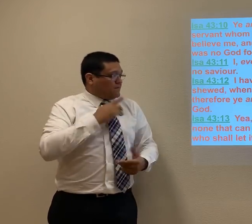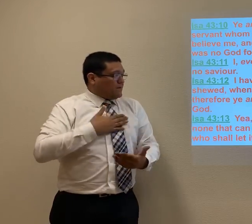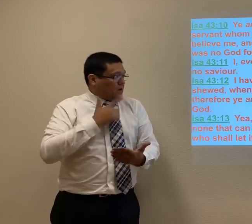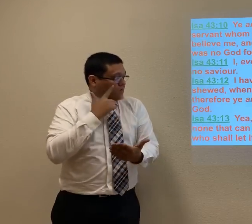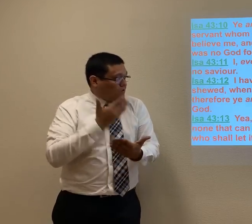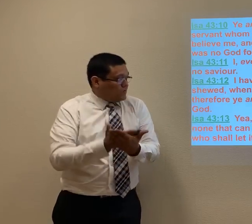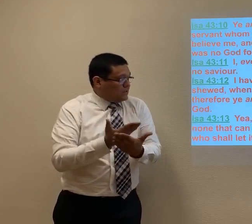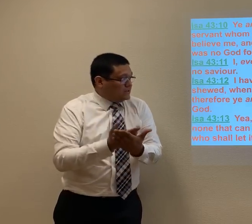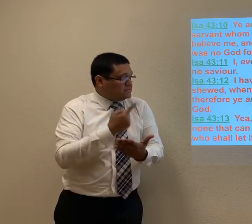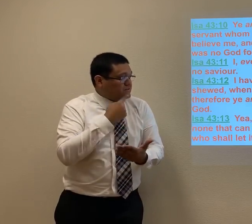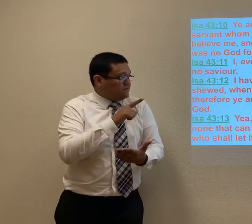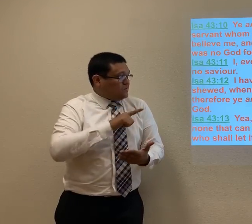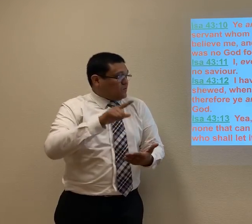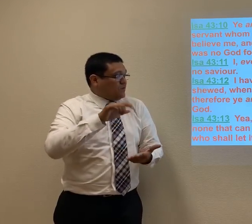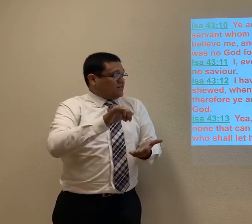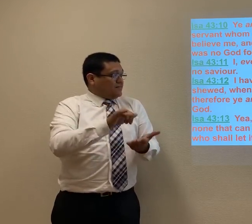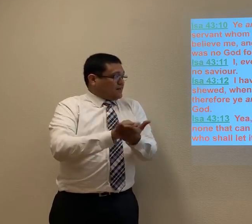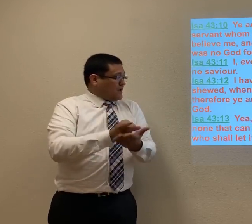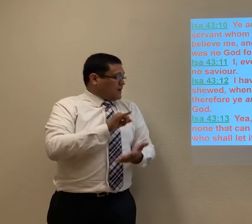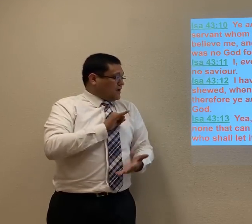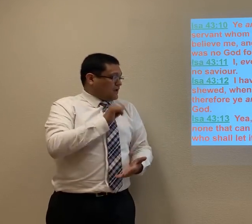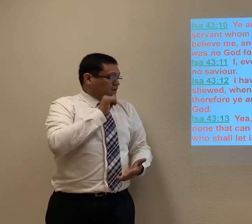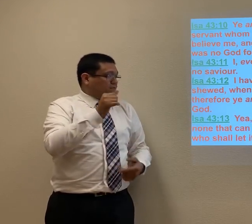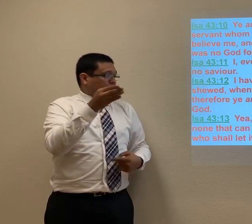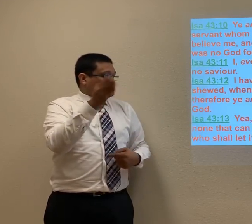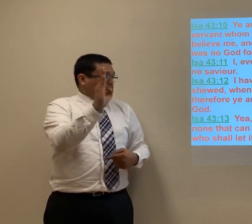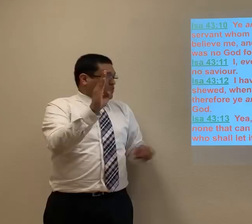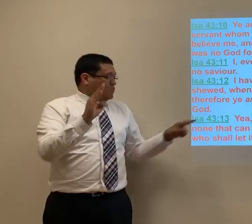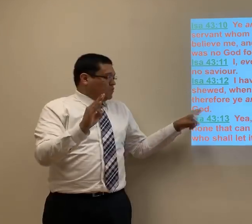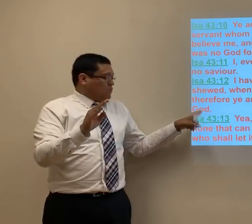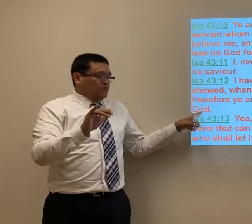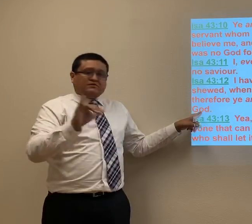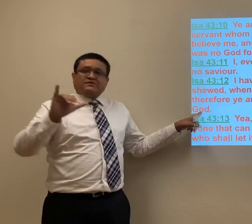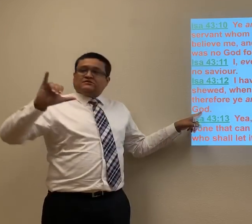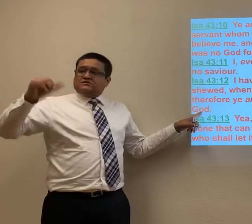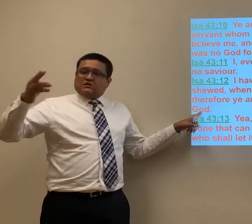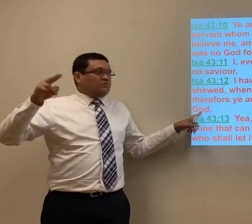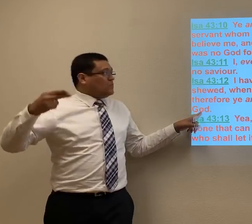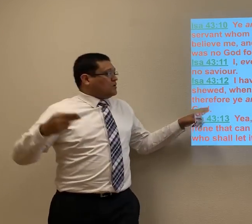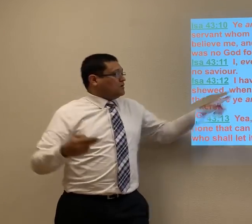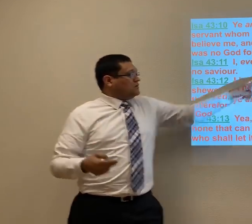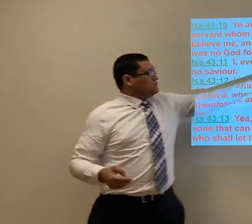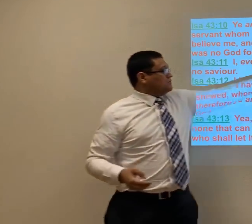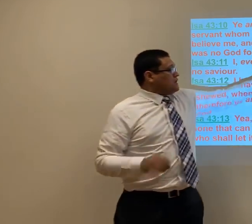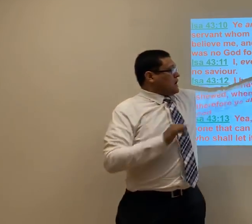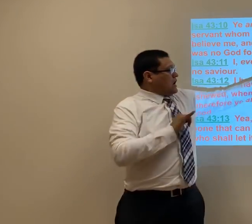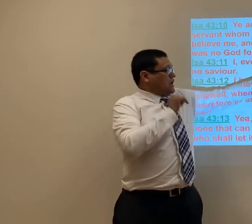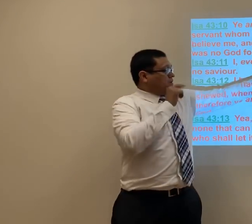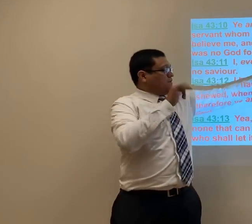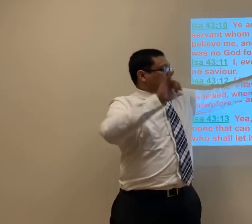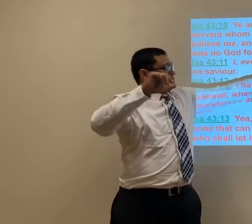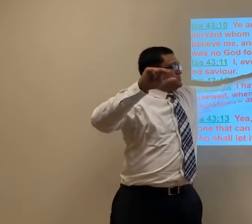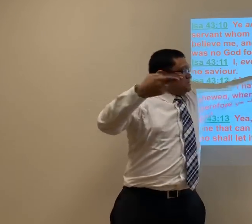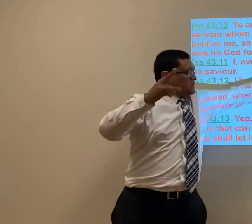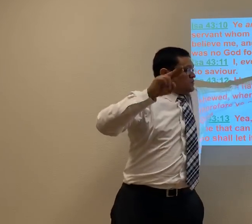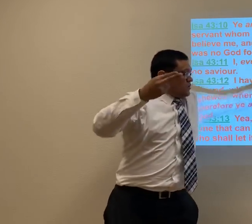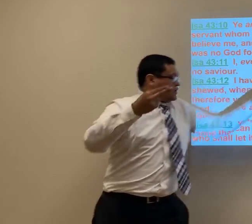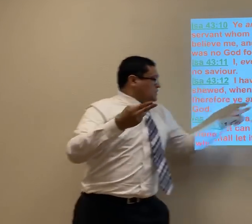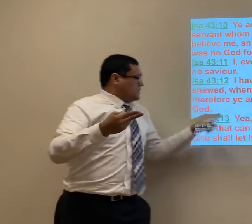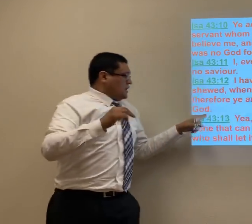Therefore, ye are my witnesses, saith the Lord, that I am God. Notice it says, I am the